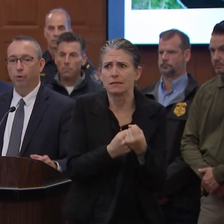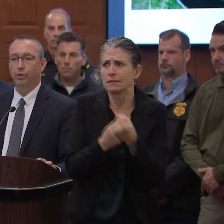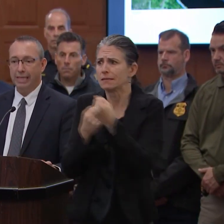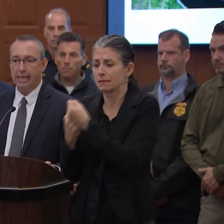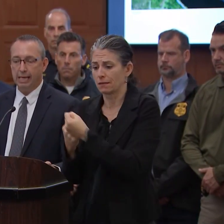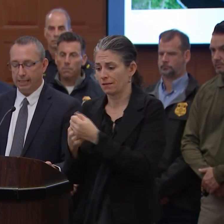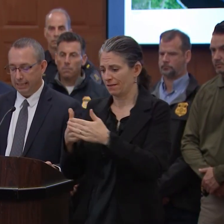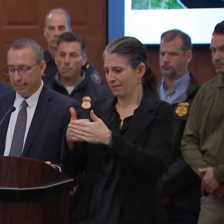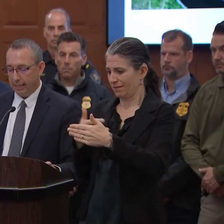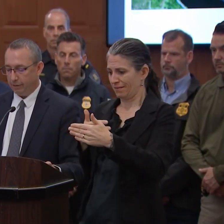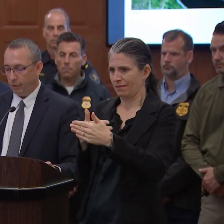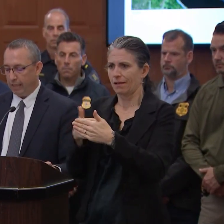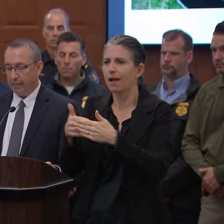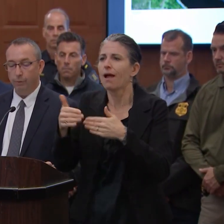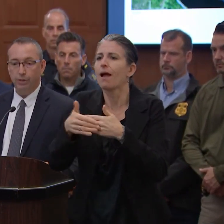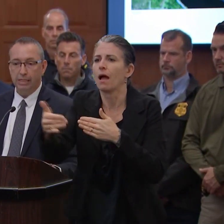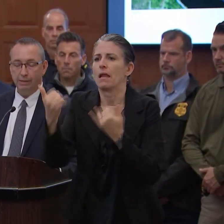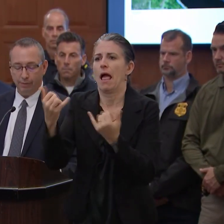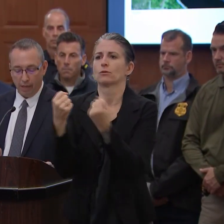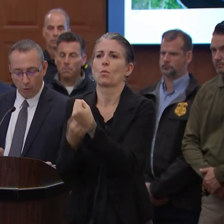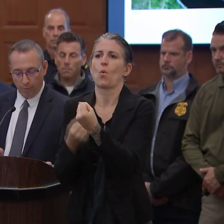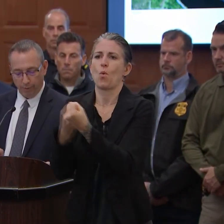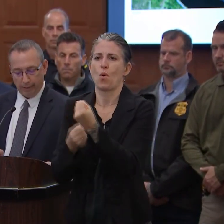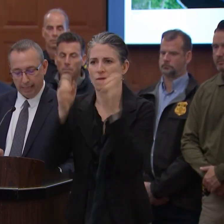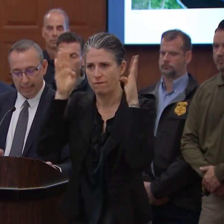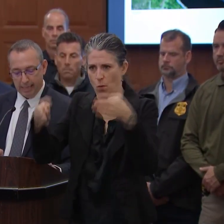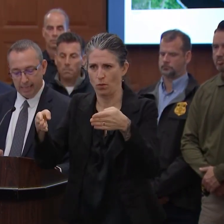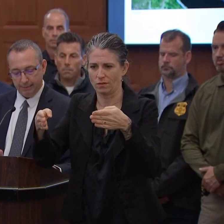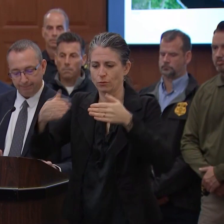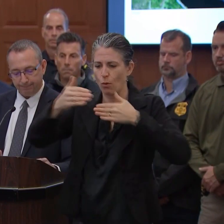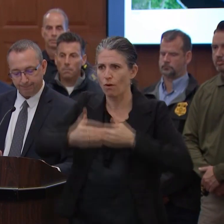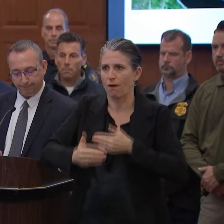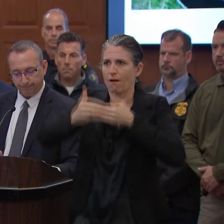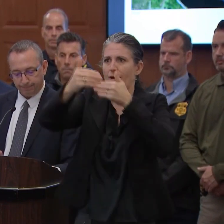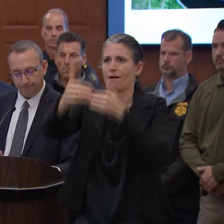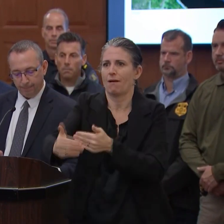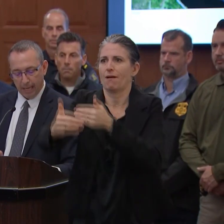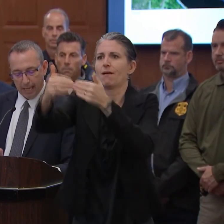sure that folks are getting so that they can receive the help that they need.